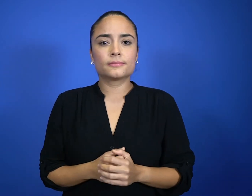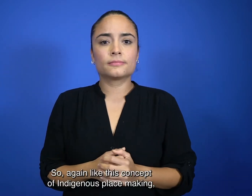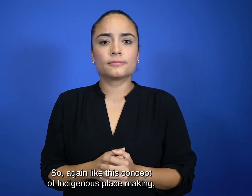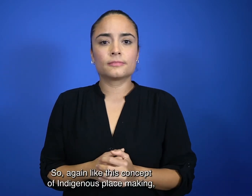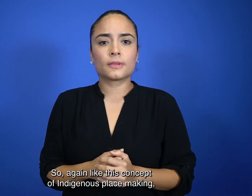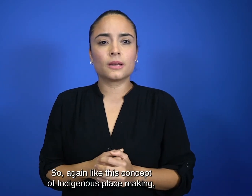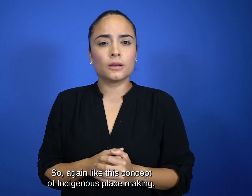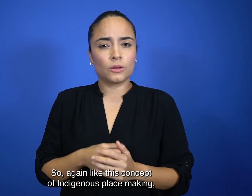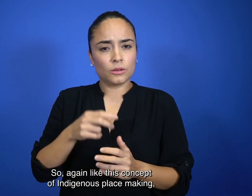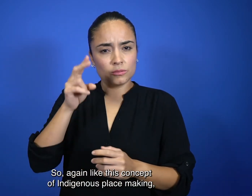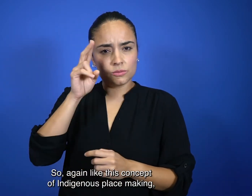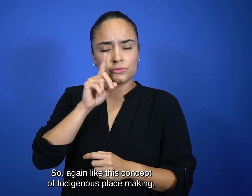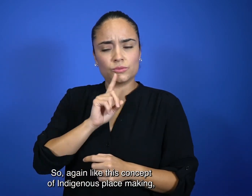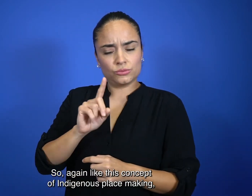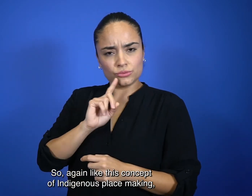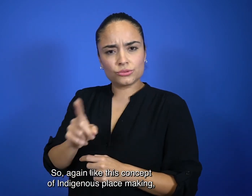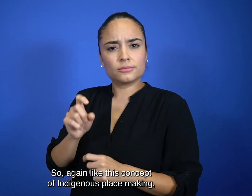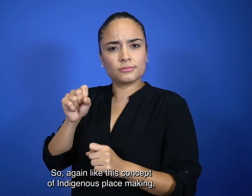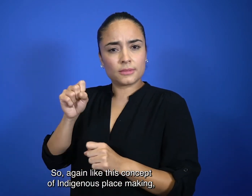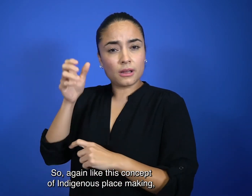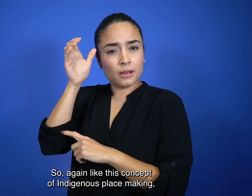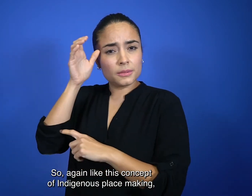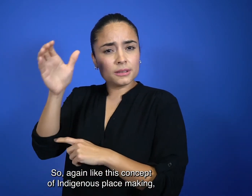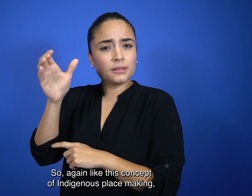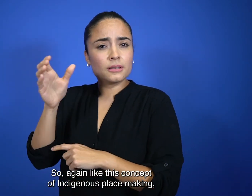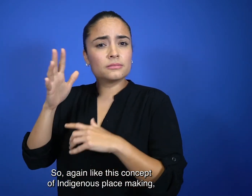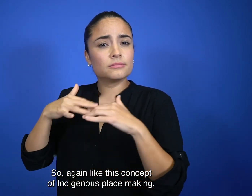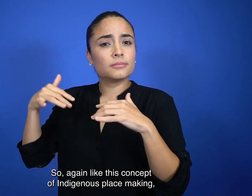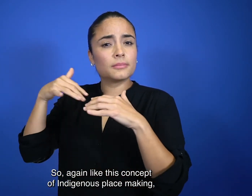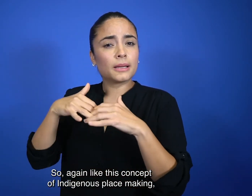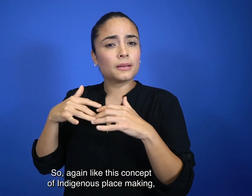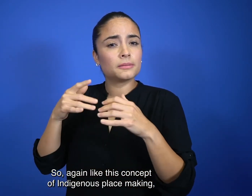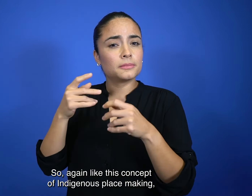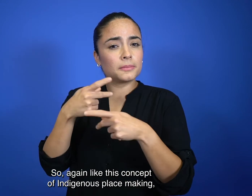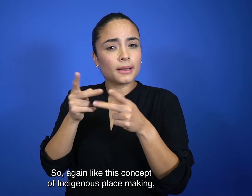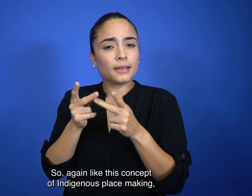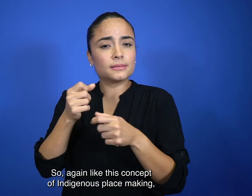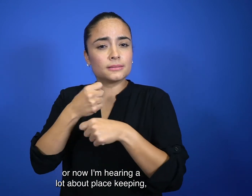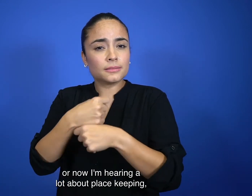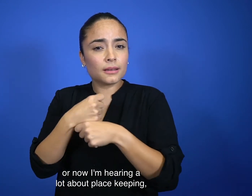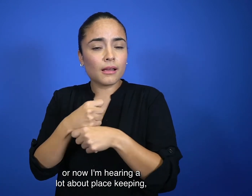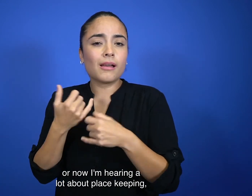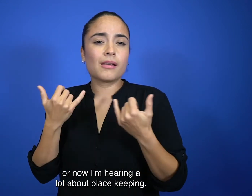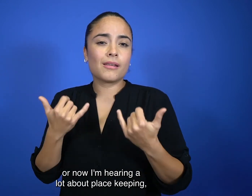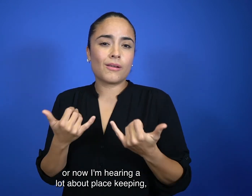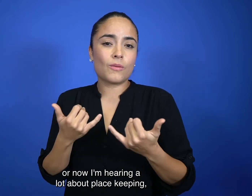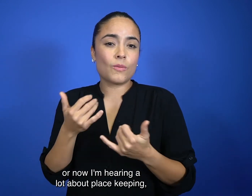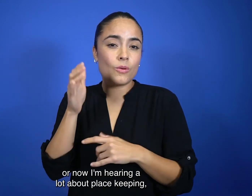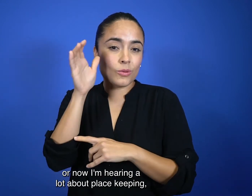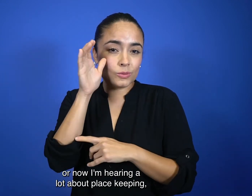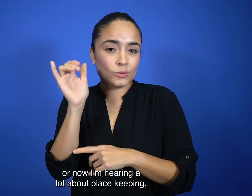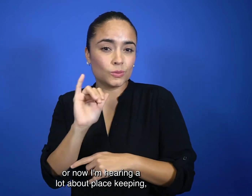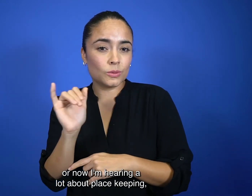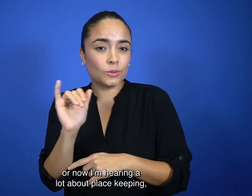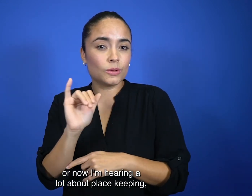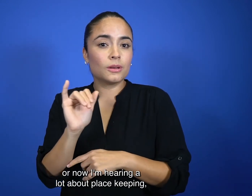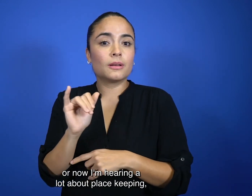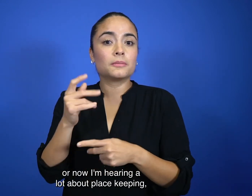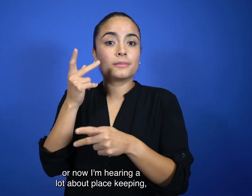So again, like this concept of Indigenous placemaking, or now I'm hearing a lot about